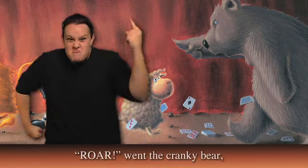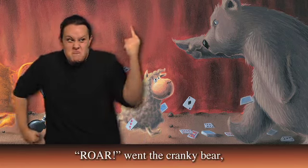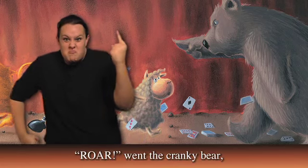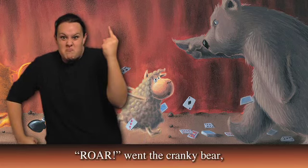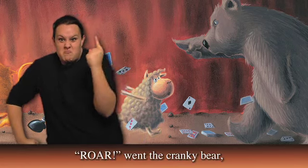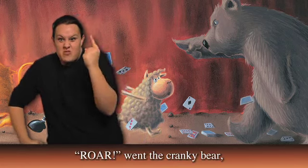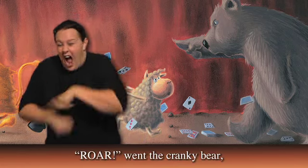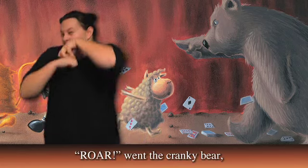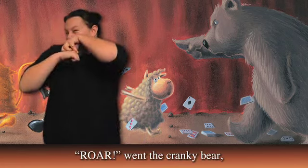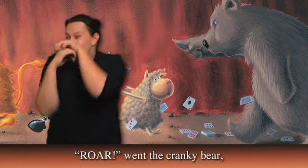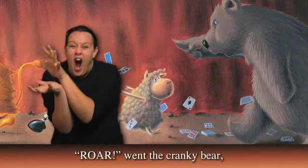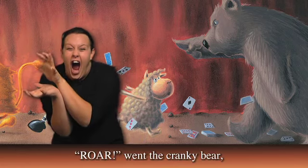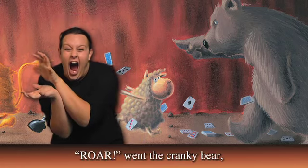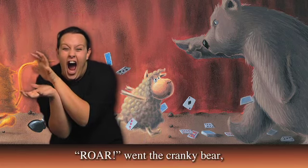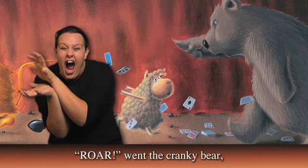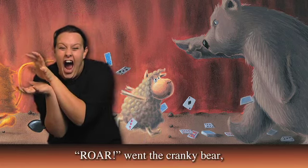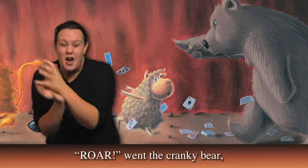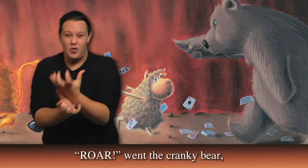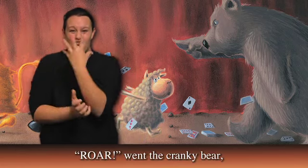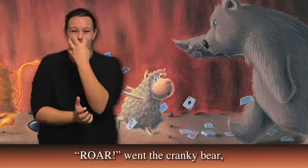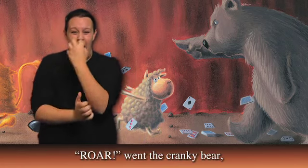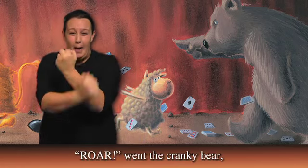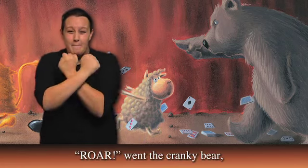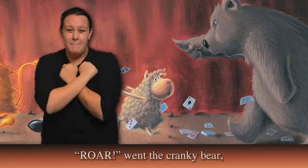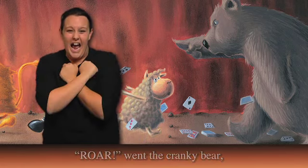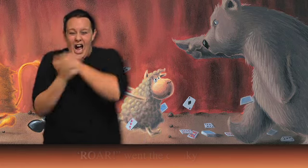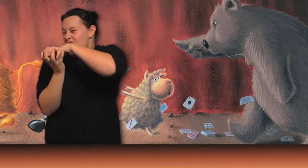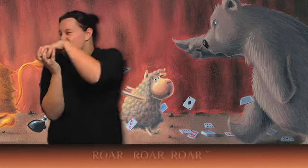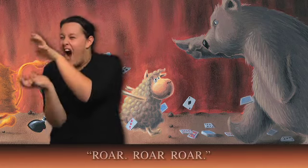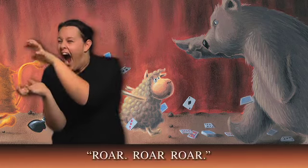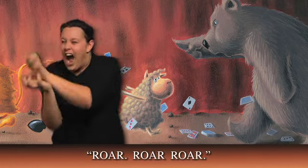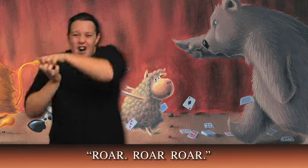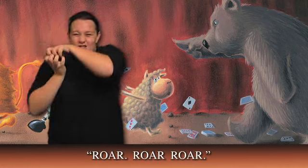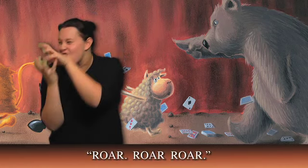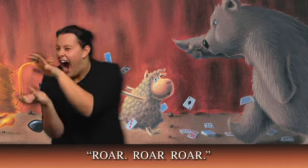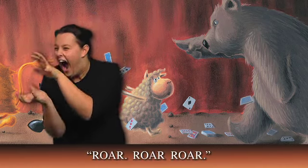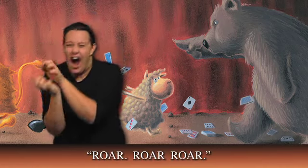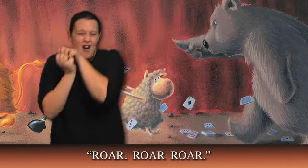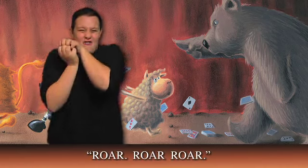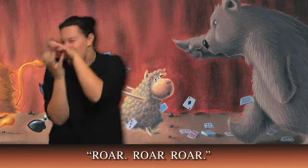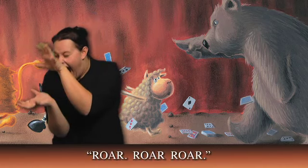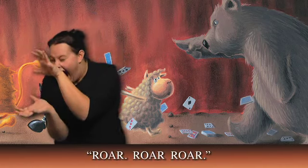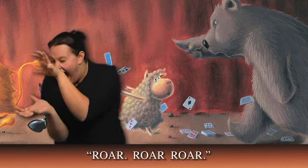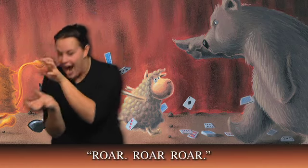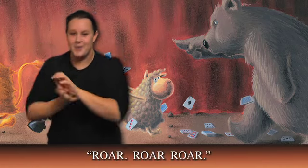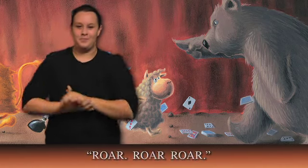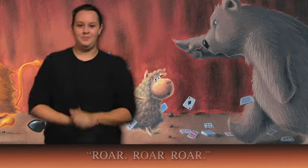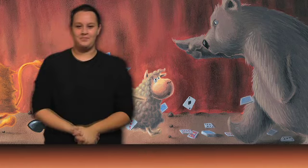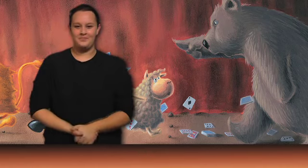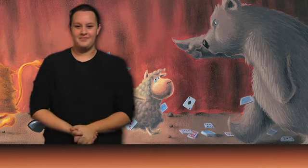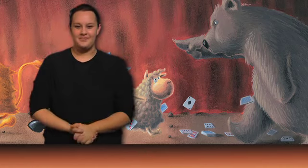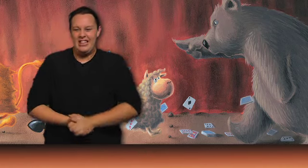raw went the cranky bear raw raw raw